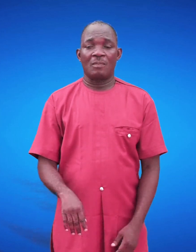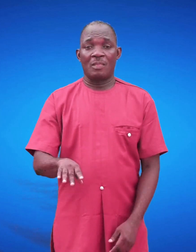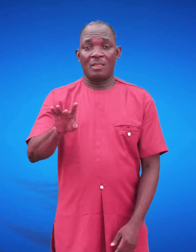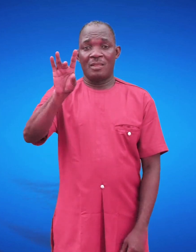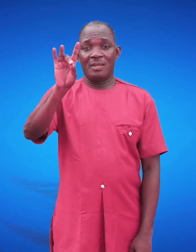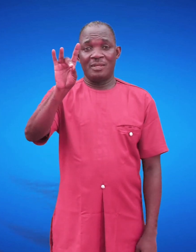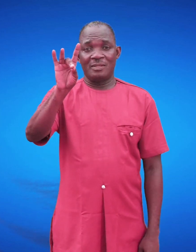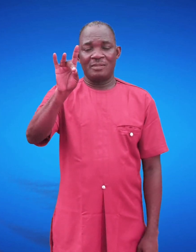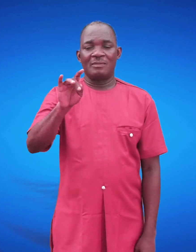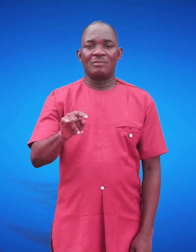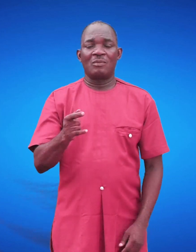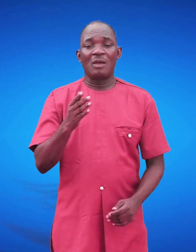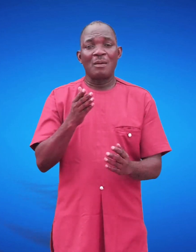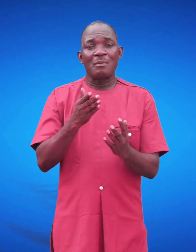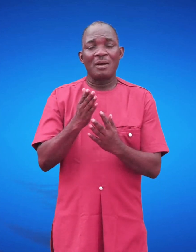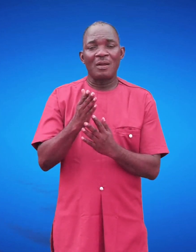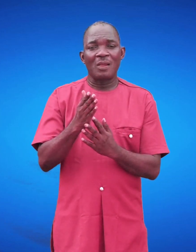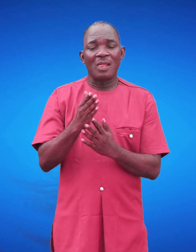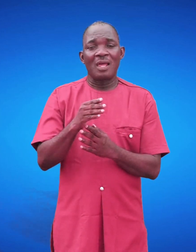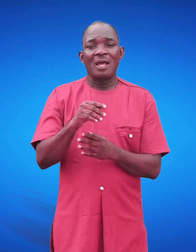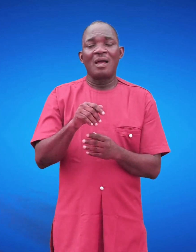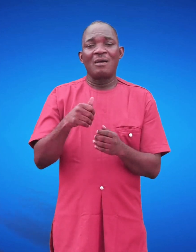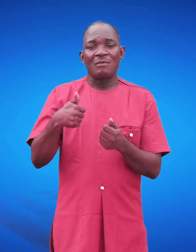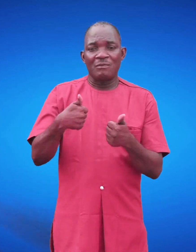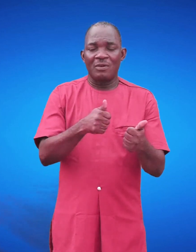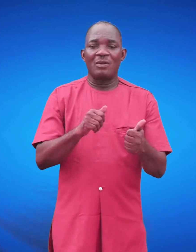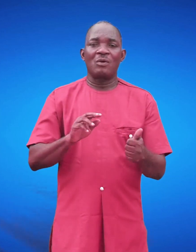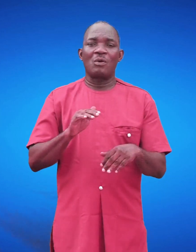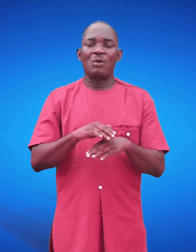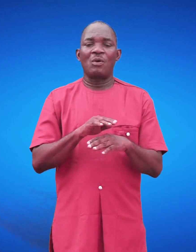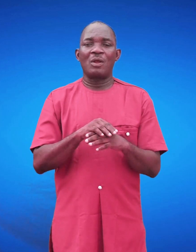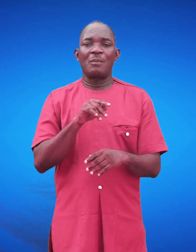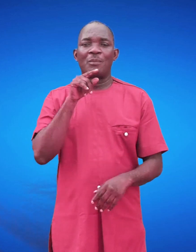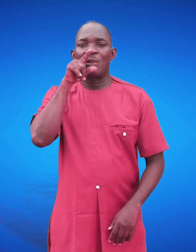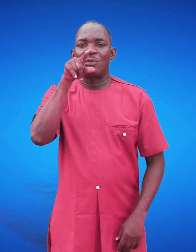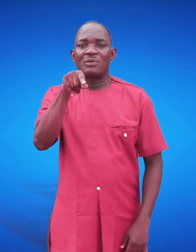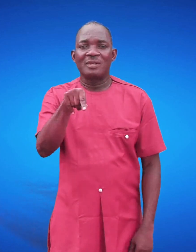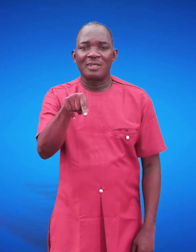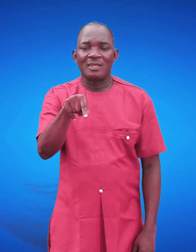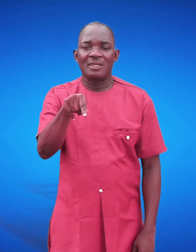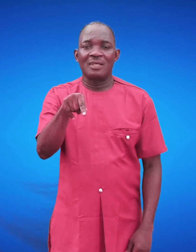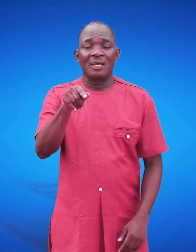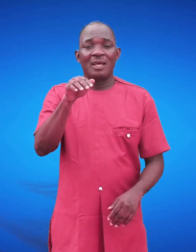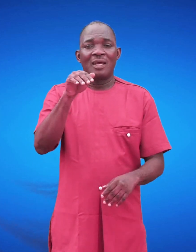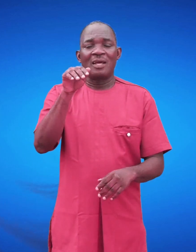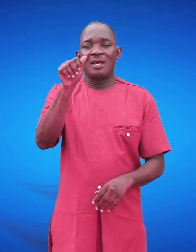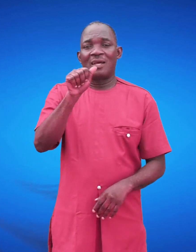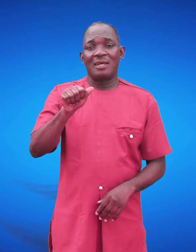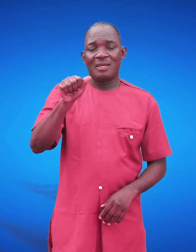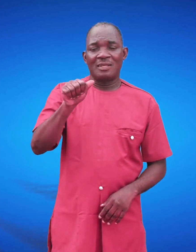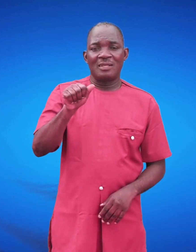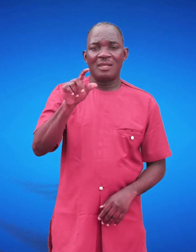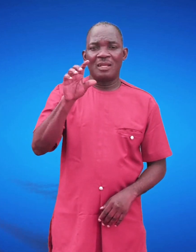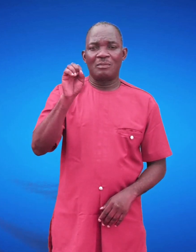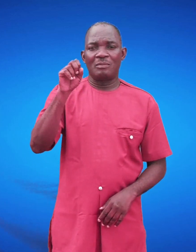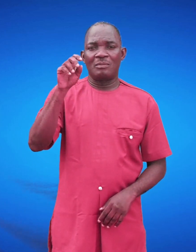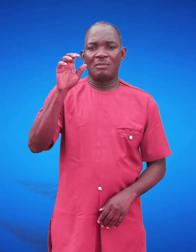8. By following us on Twitter at